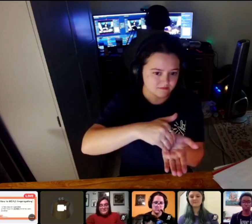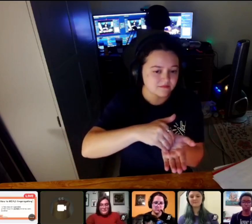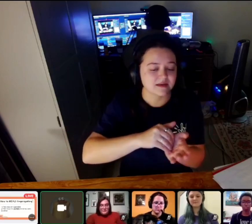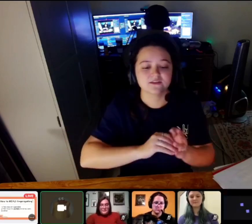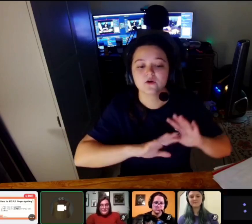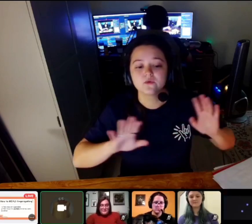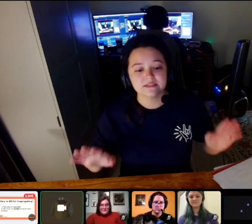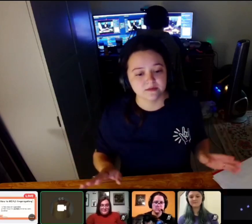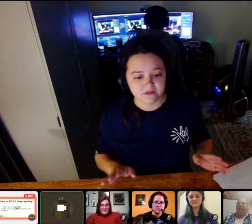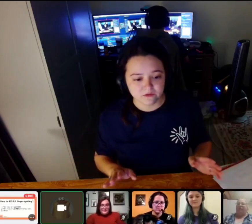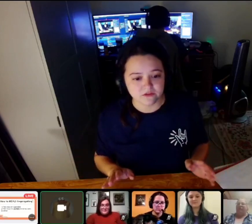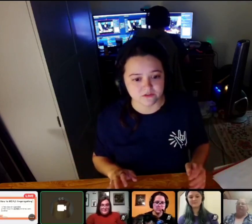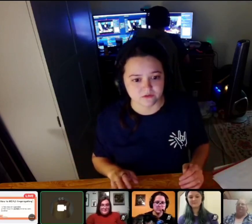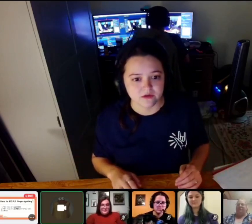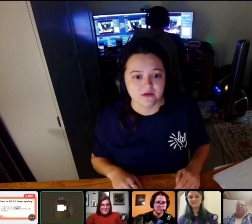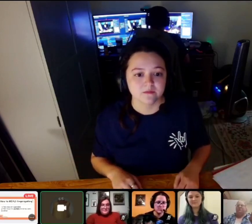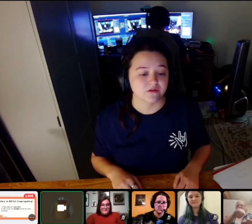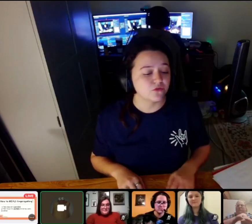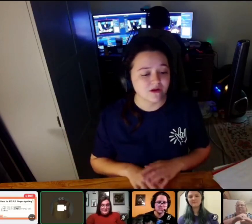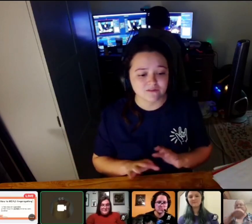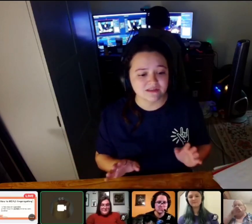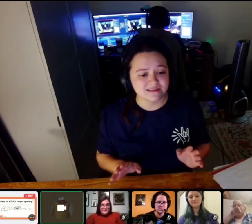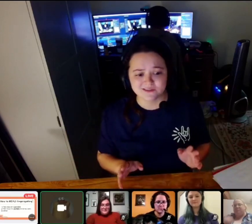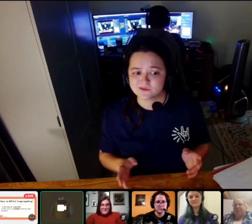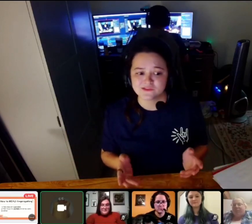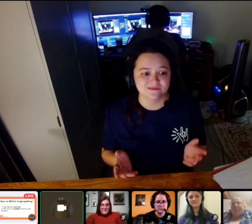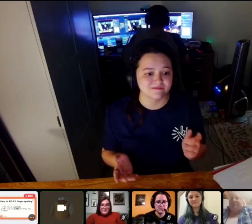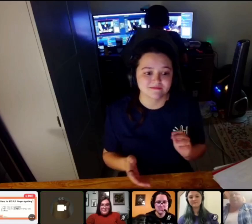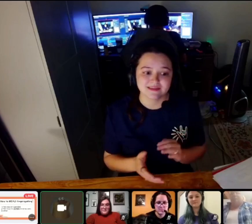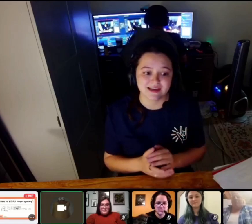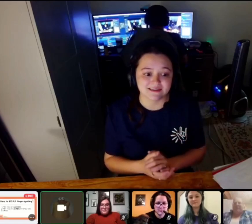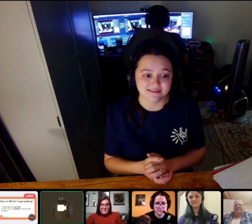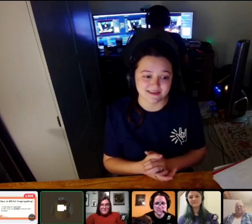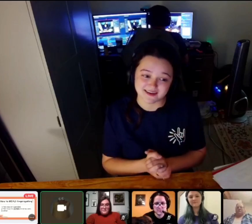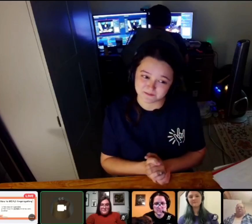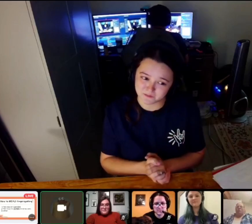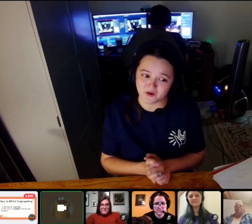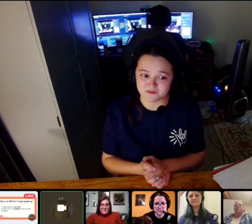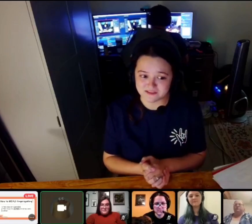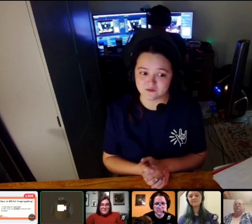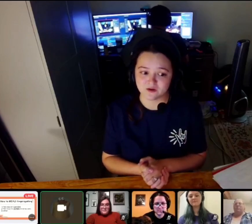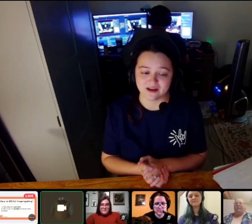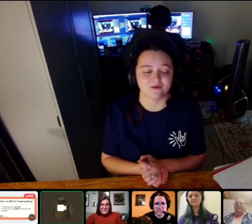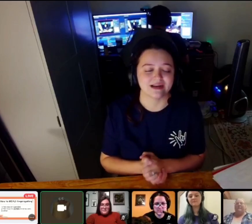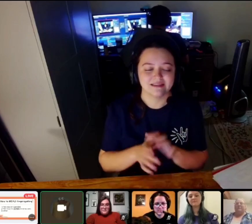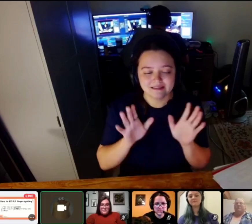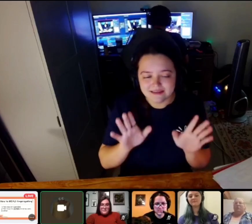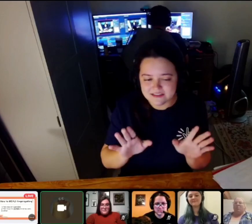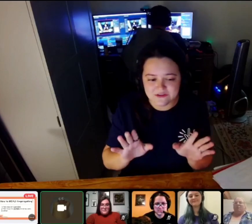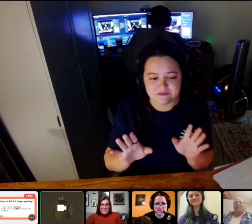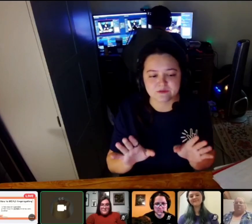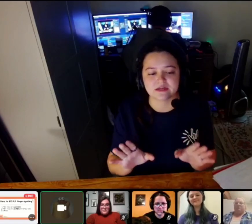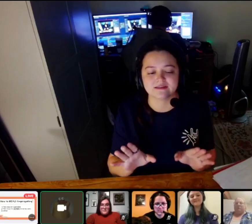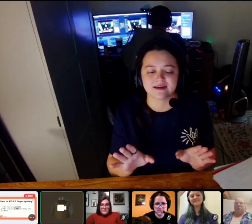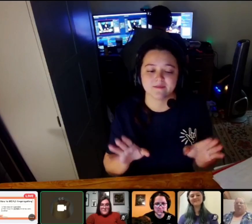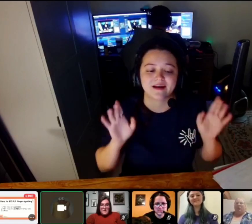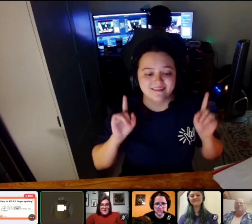That is always something you can do. But if you ever need to, just guess, and I promise it'll work out at least 50% of the time, and I like